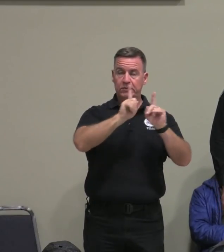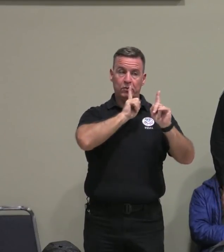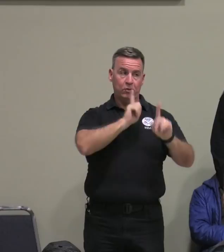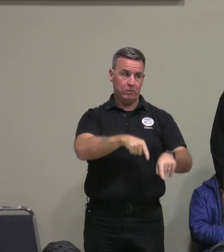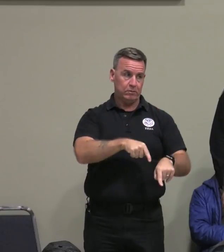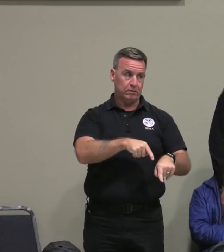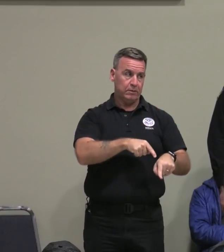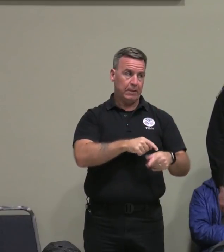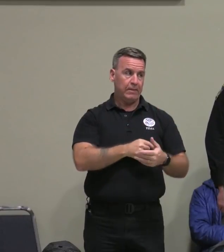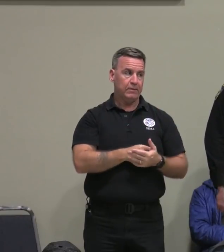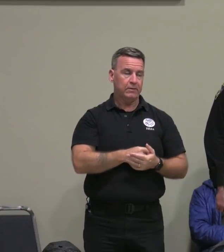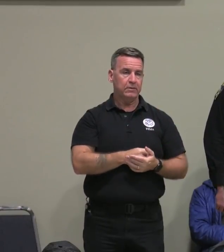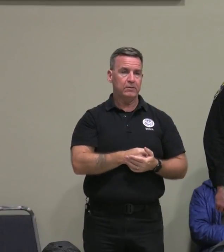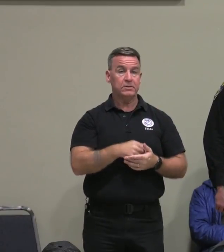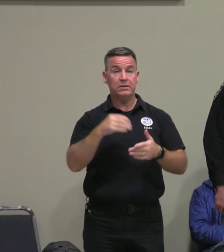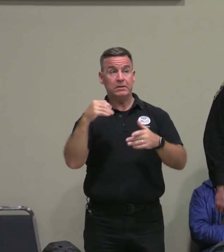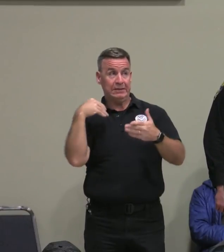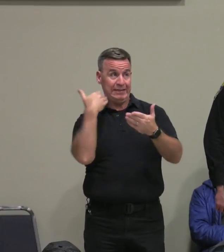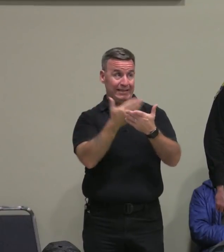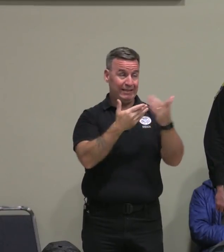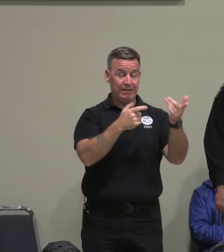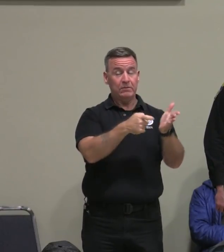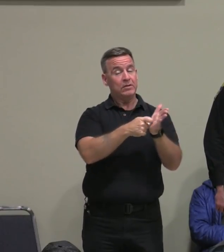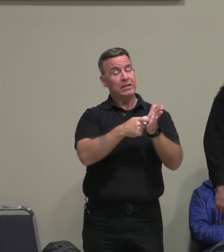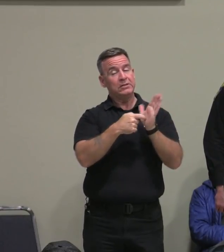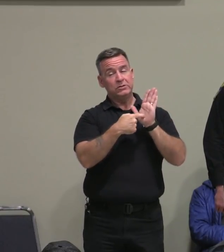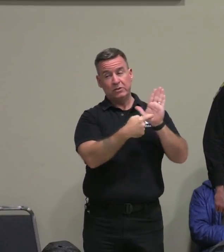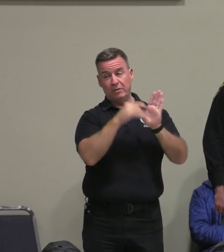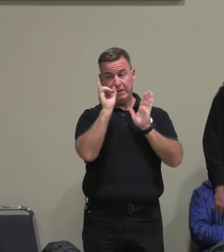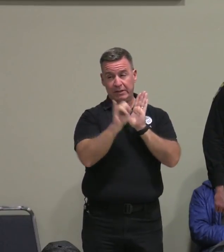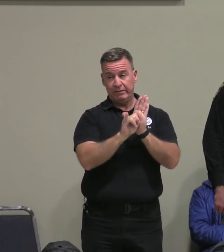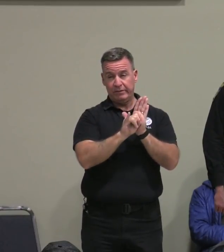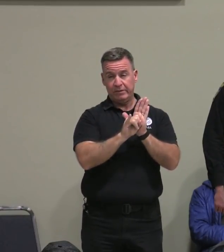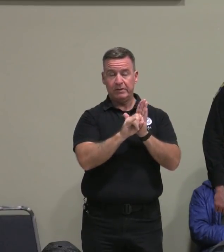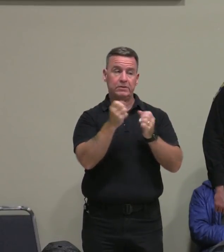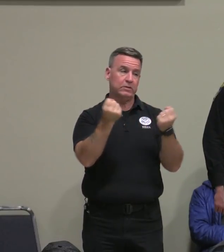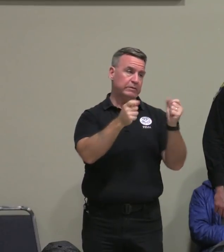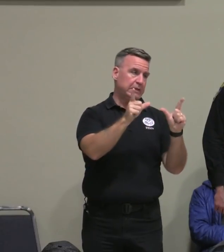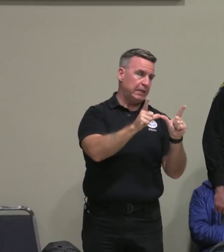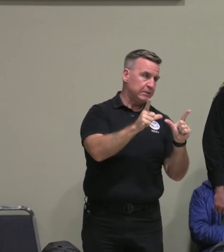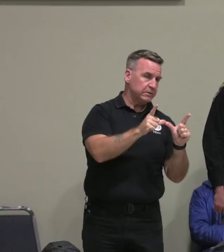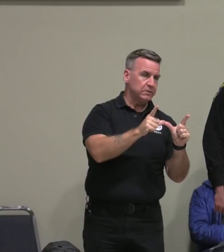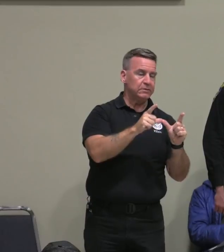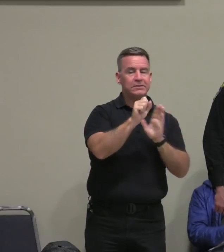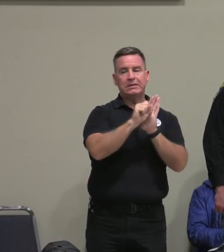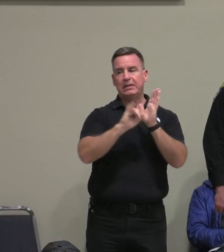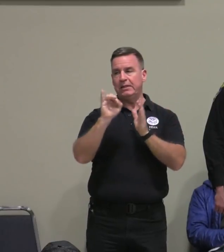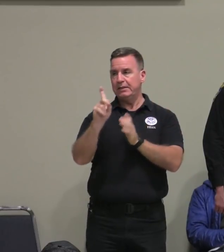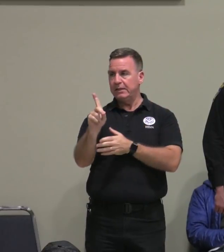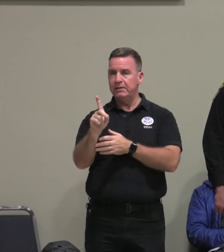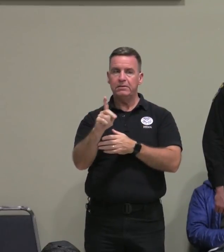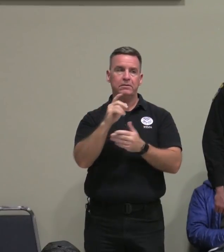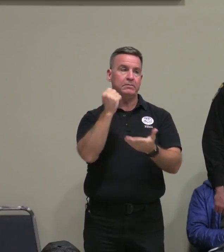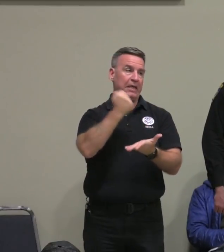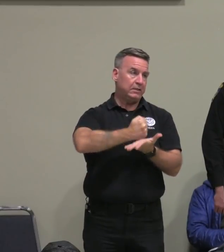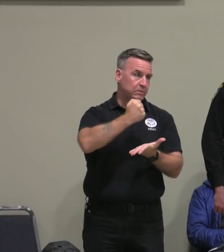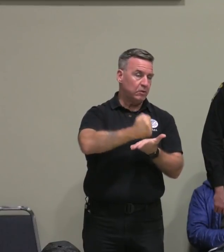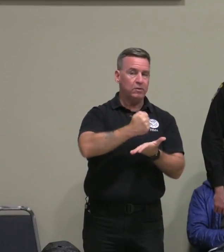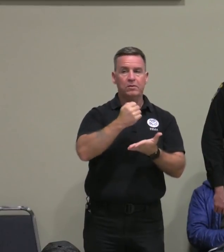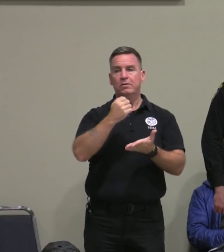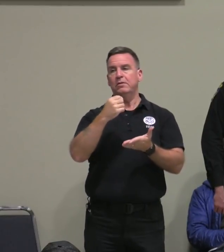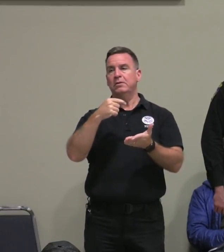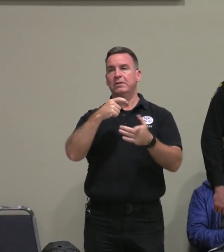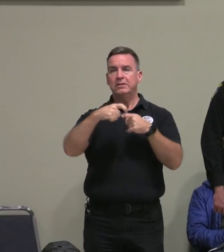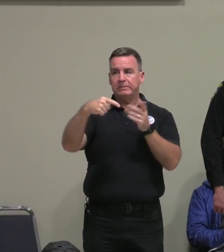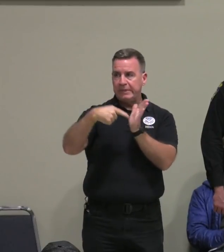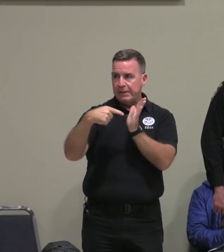You will be required to have identification. Some examples of that would be a driver's license, state ID, passport, a utility